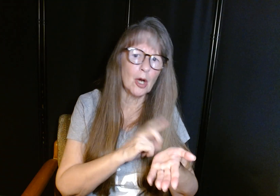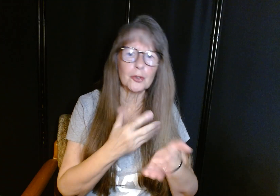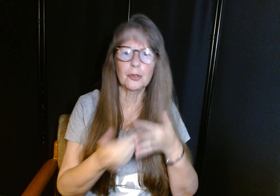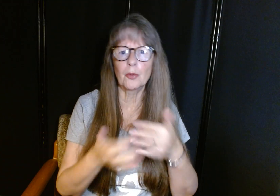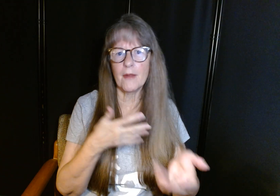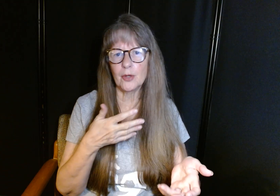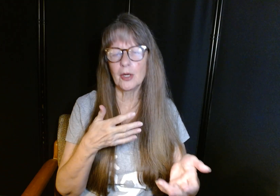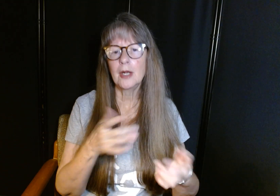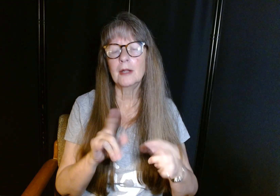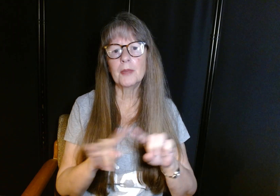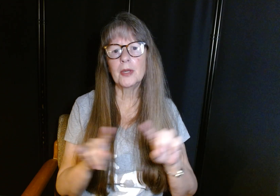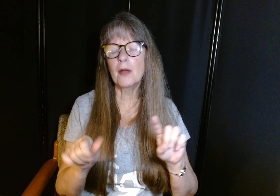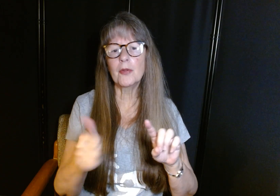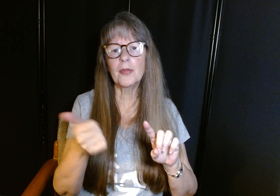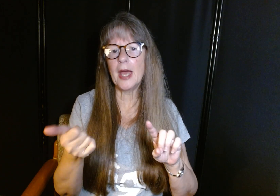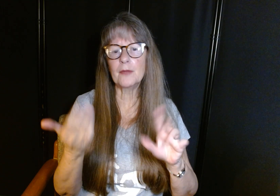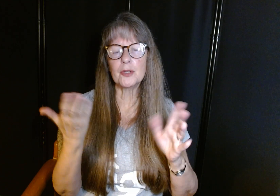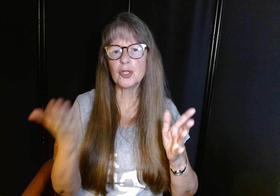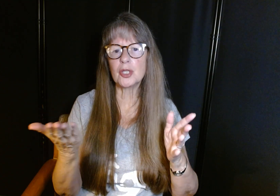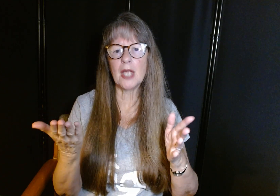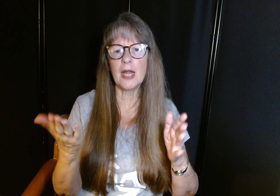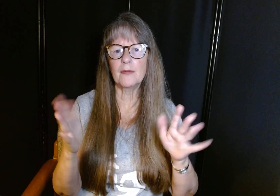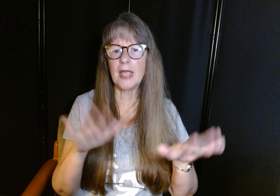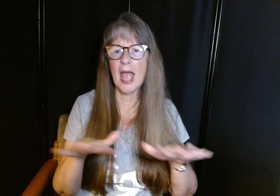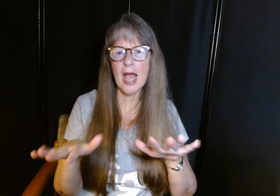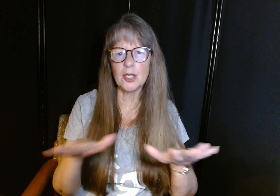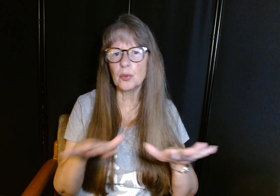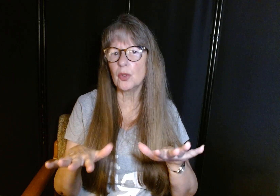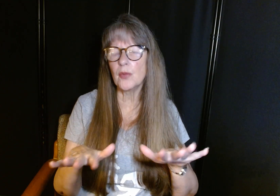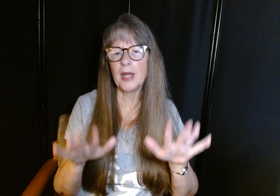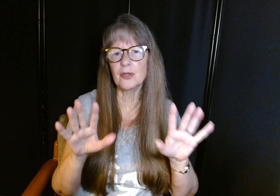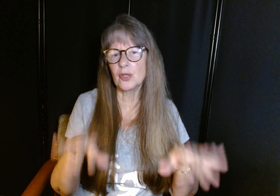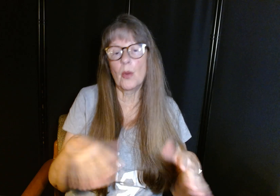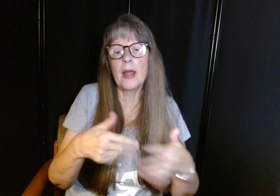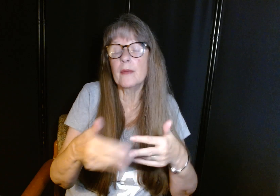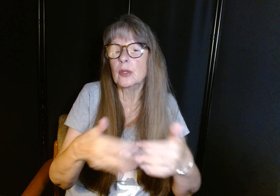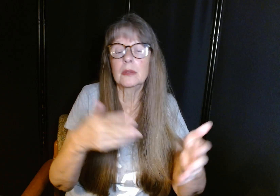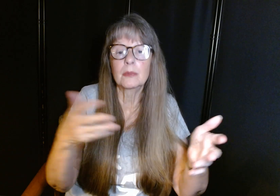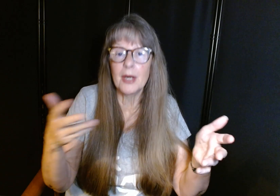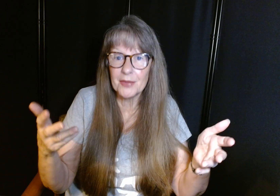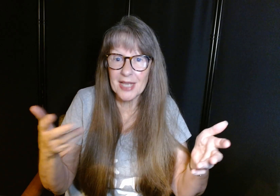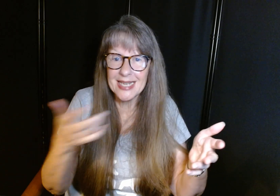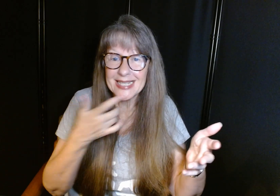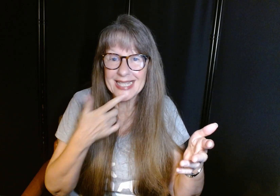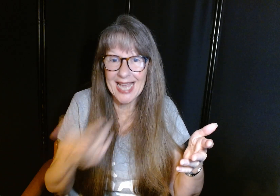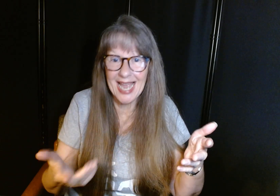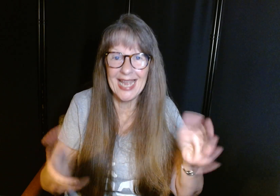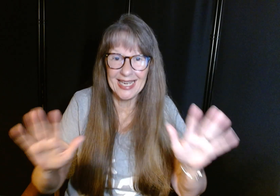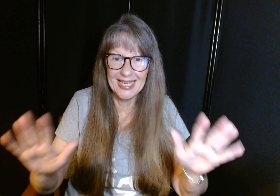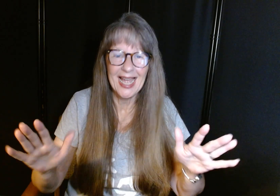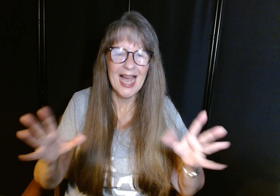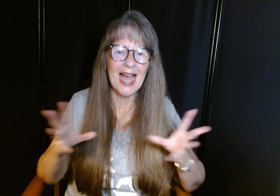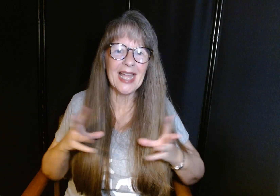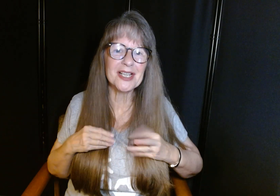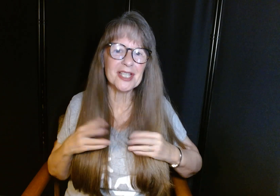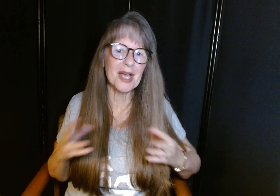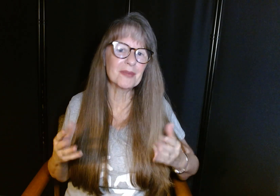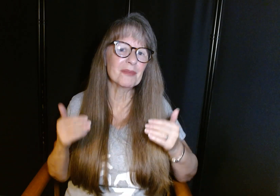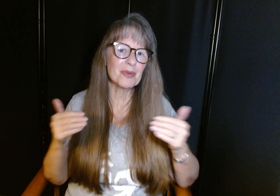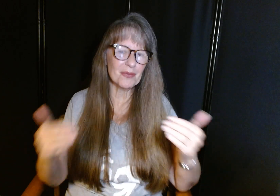or whatever. But other than that, if it's just kind of a casual, then I just, whatever they say, I accept and move